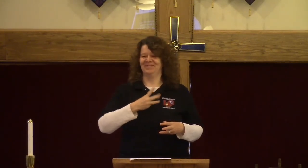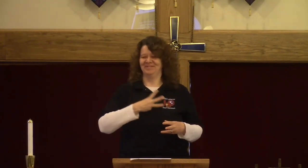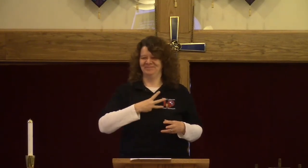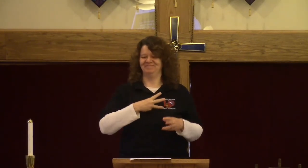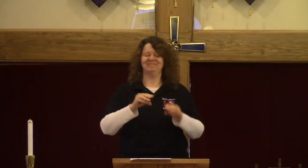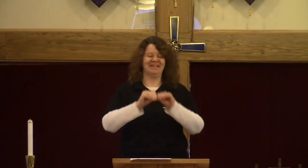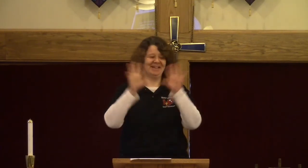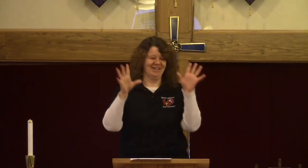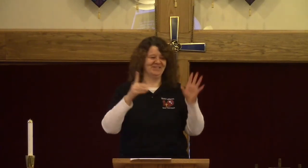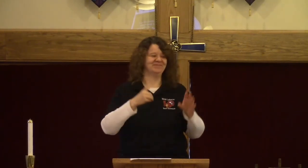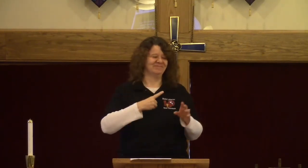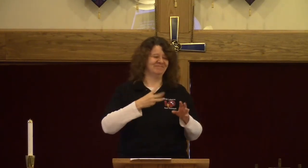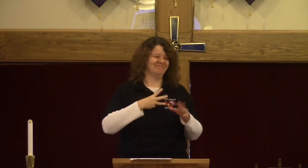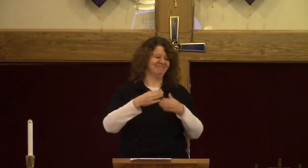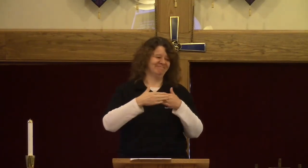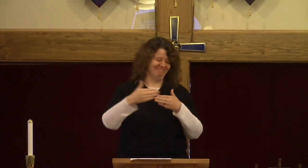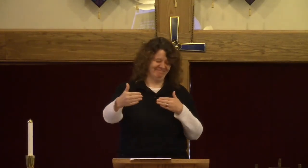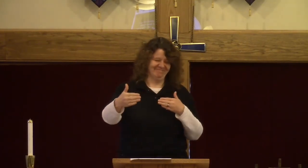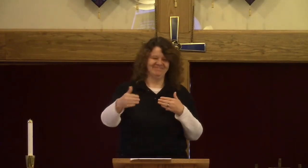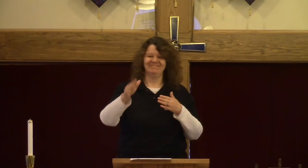yeah, DW.